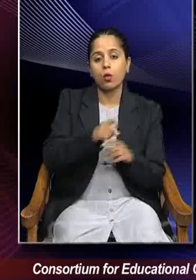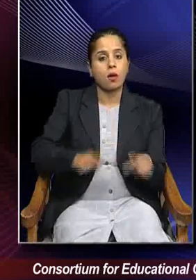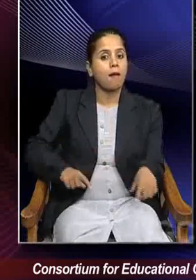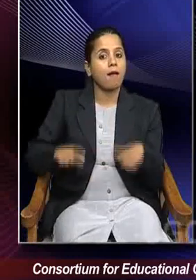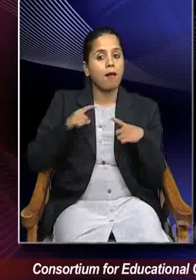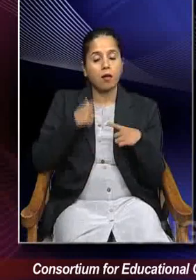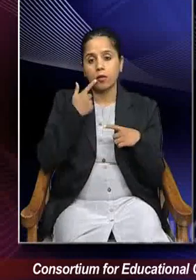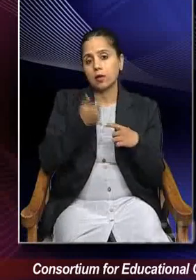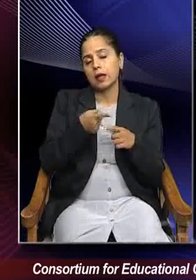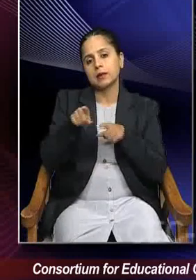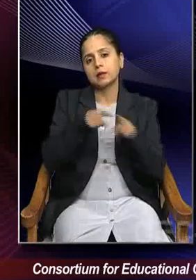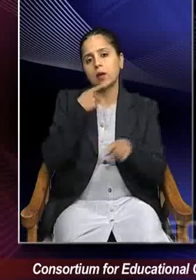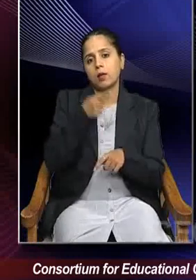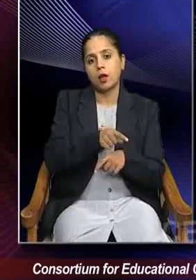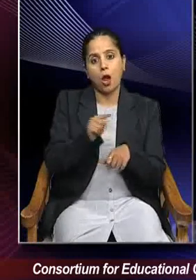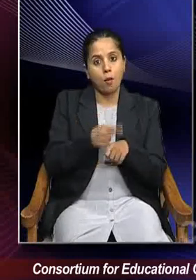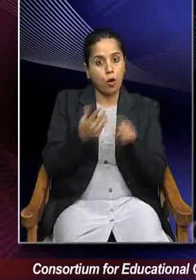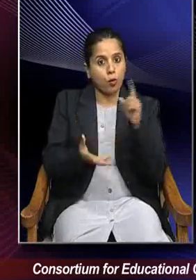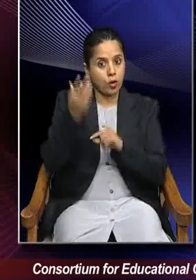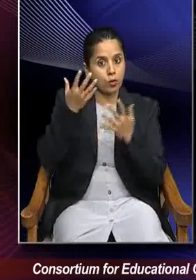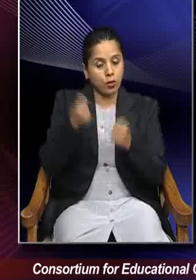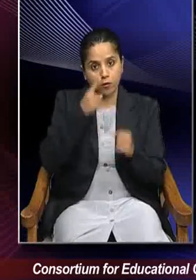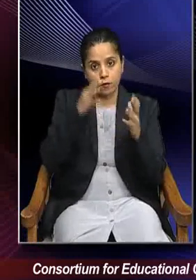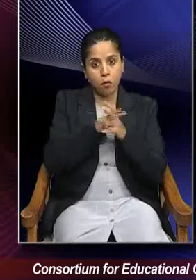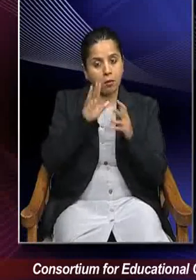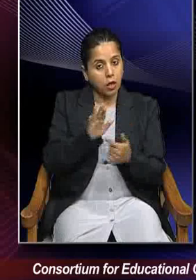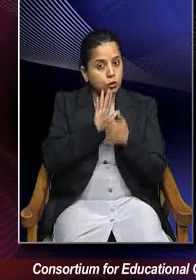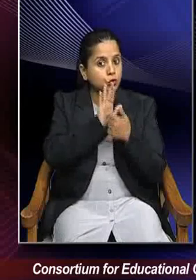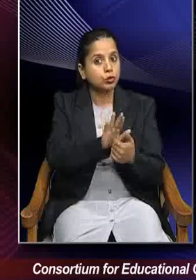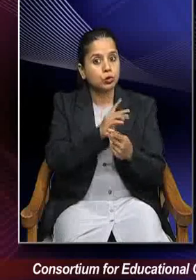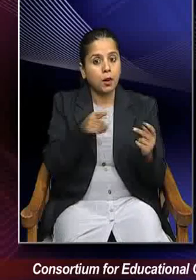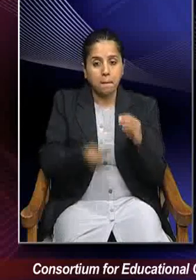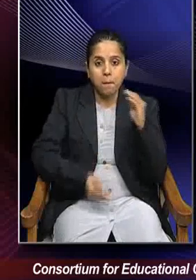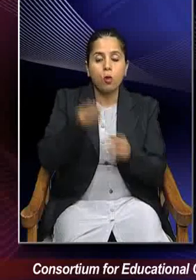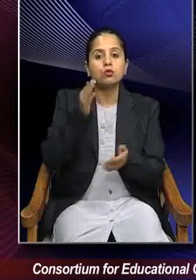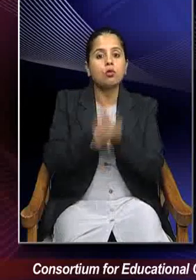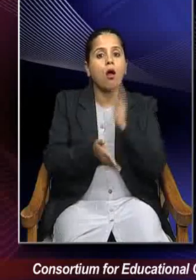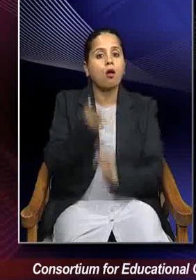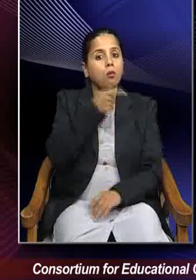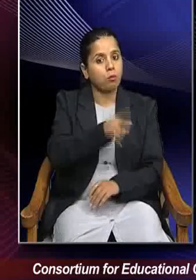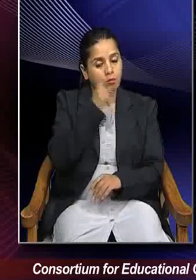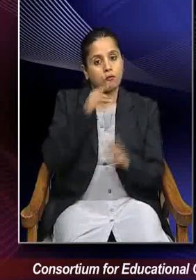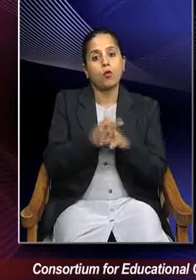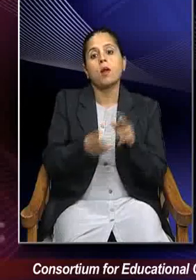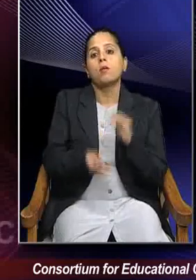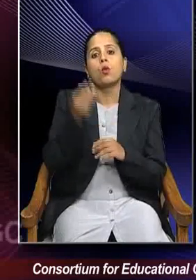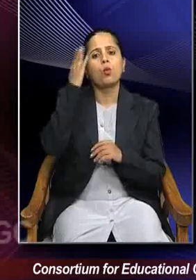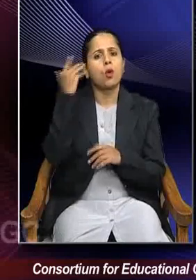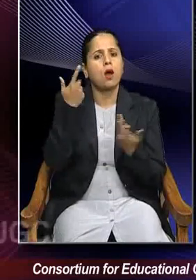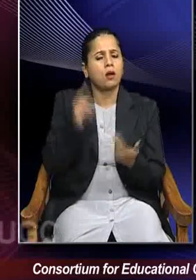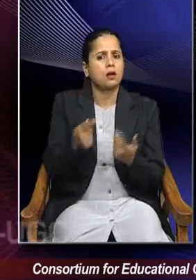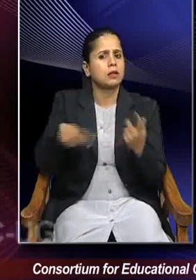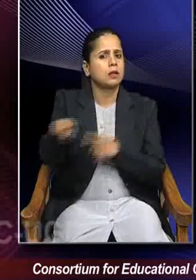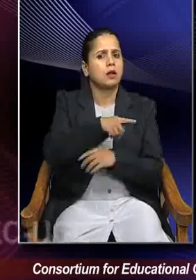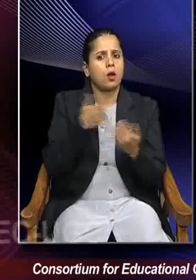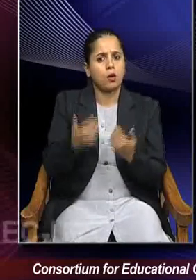even, if in order to get opportunities, women have to shoulder greater challenges. Reason being that commuting is not